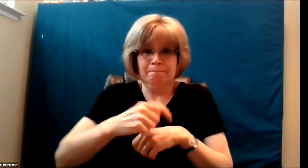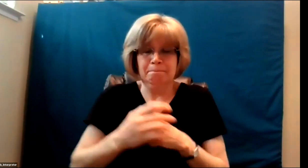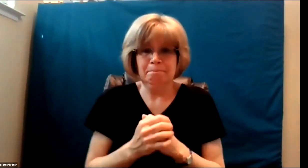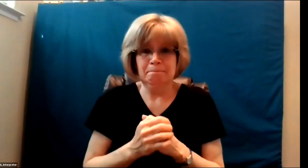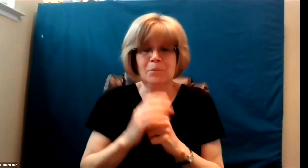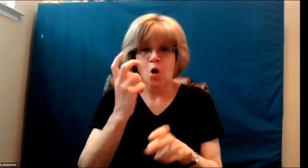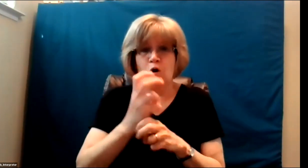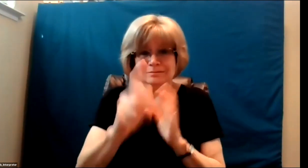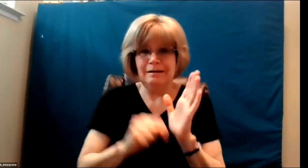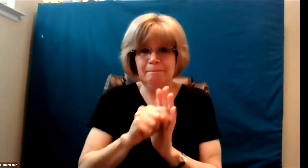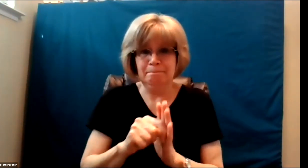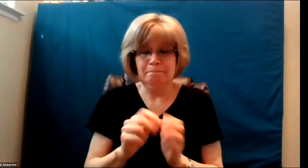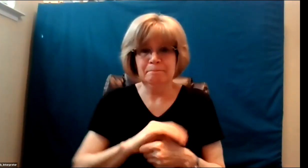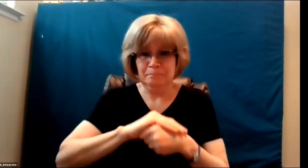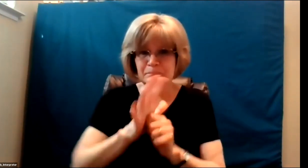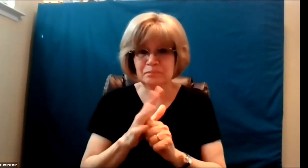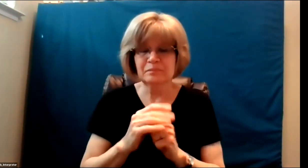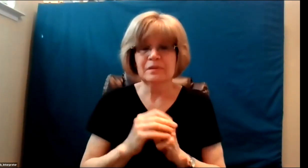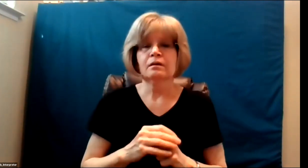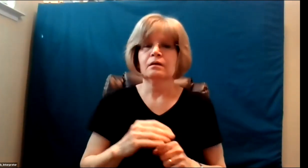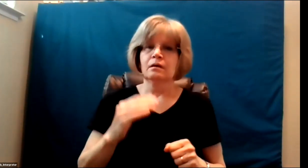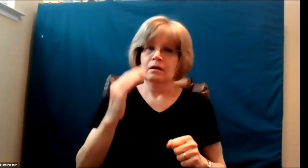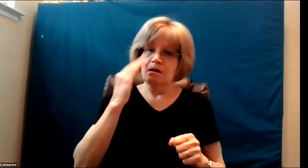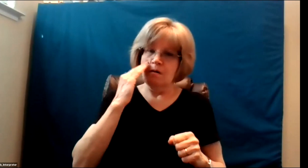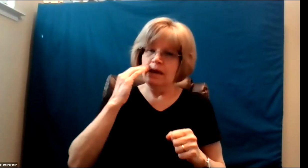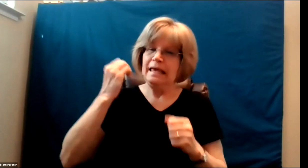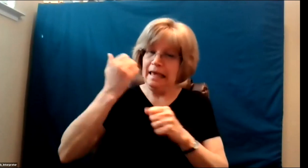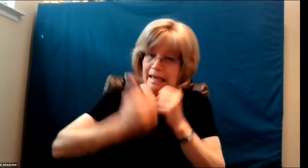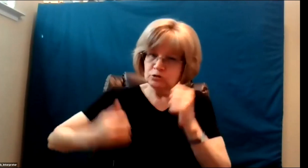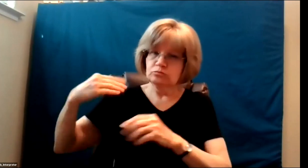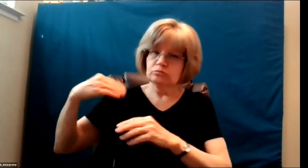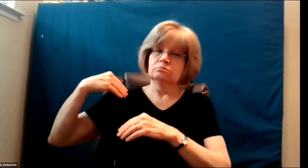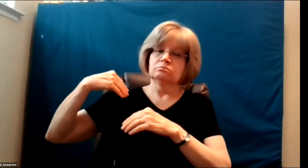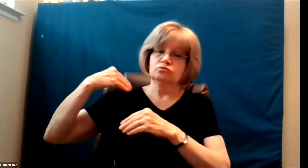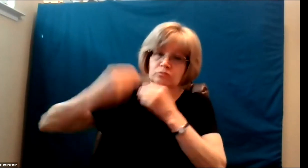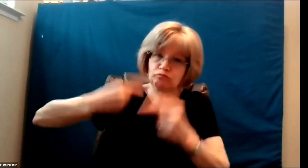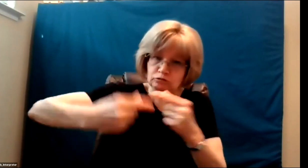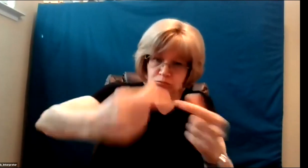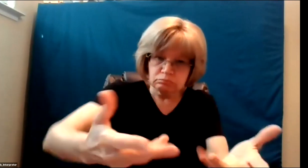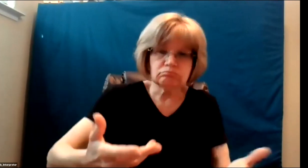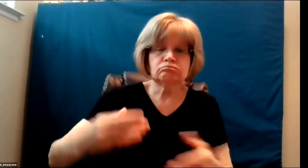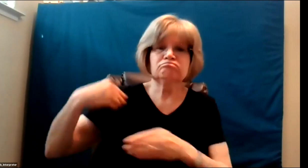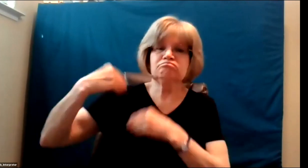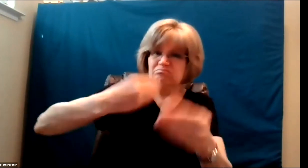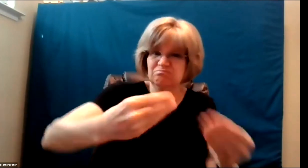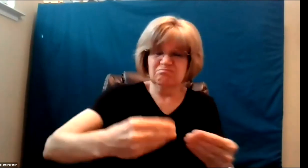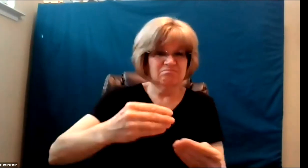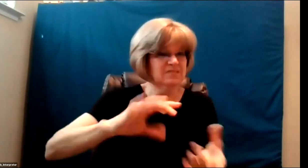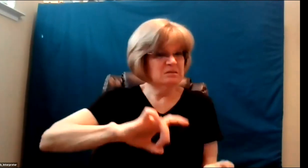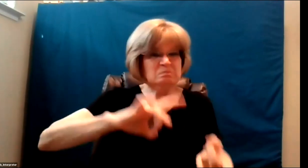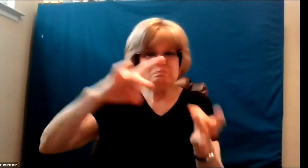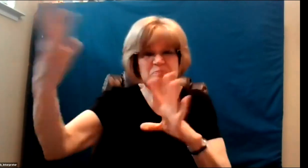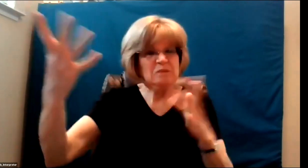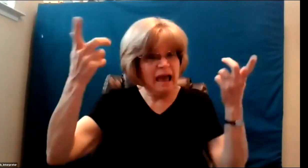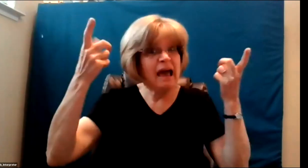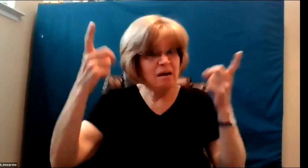And we know disasters befall every generation, from the ancient Hebrews to you and me. And humans, for